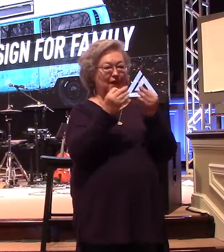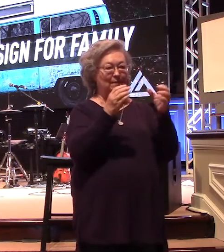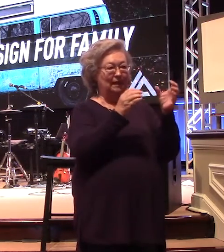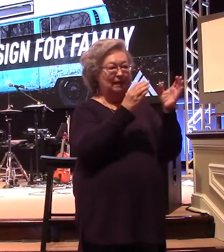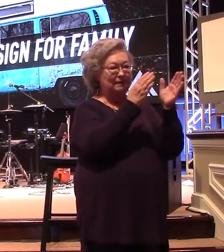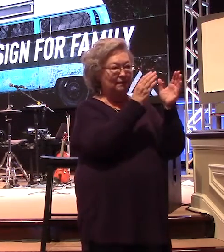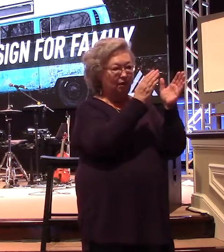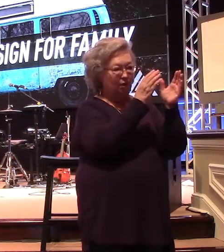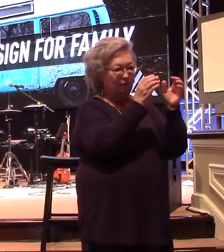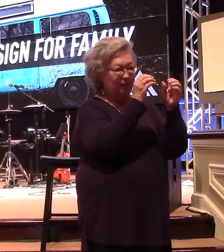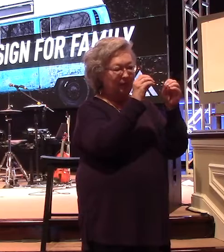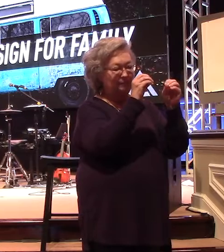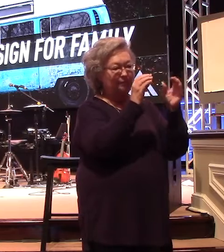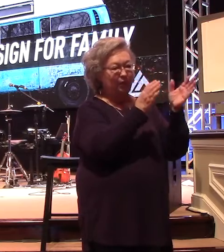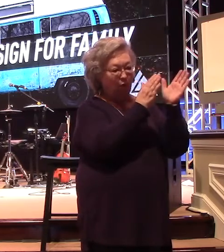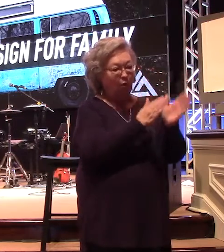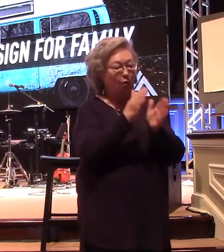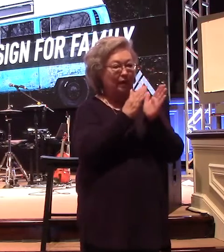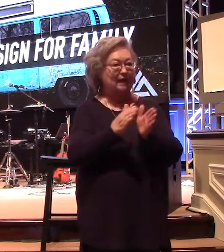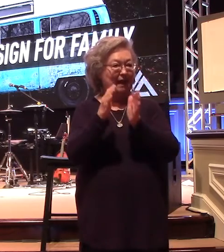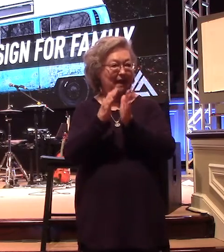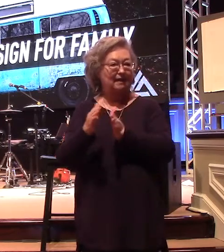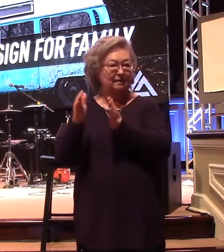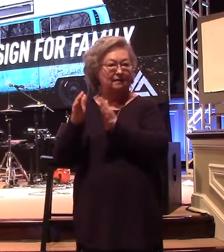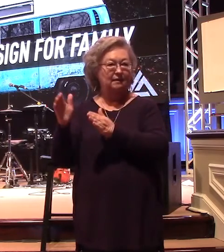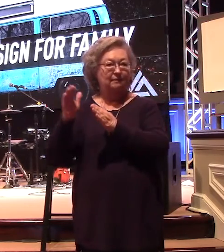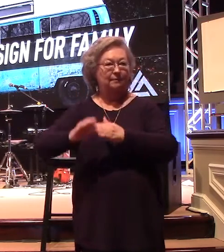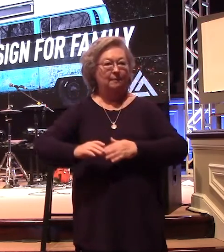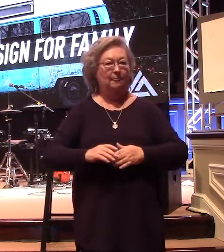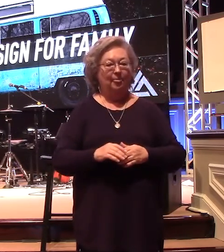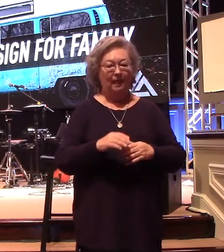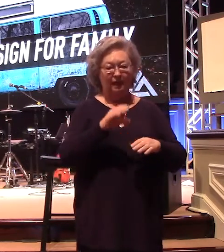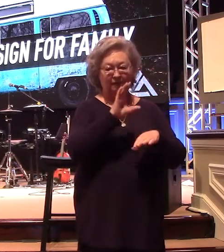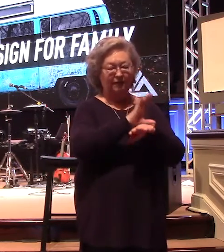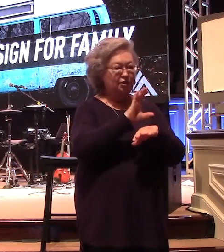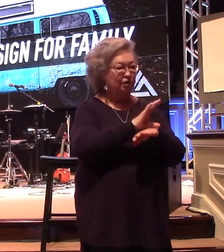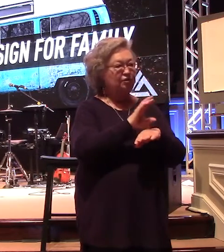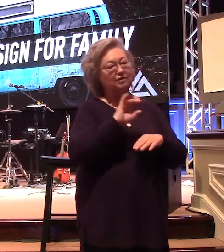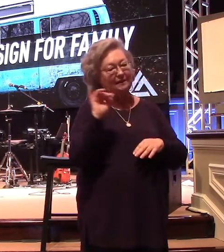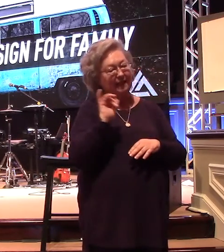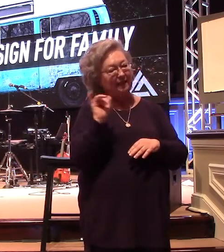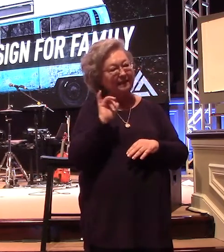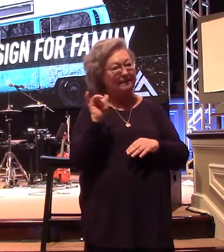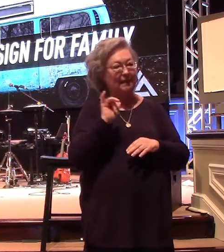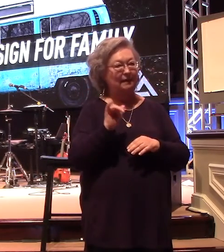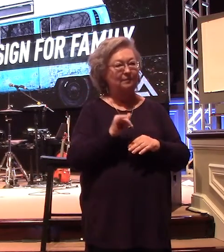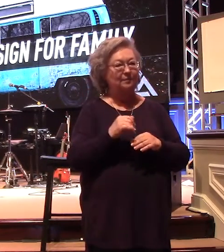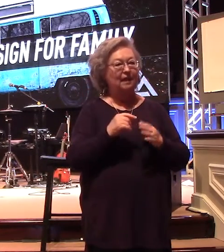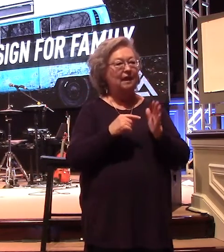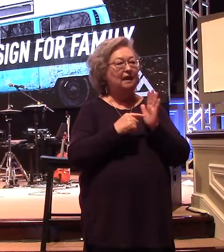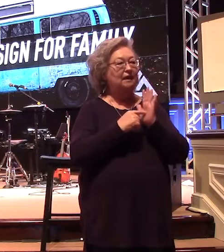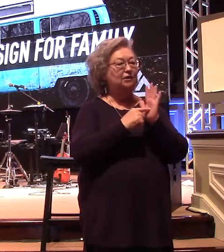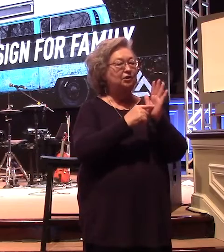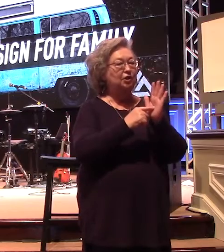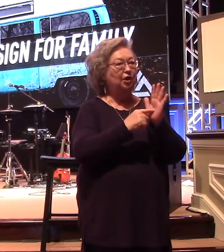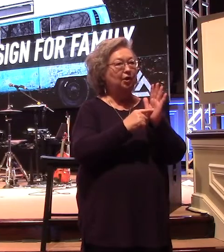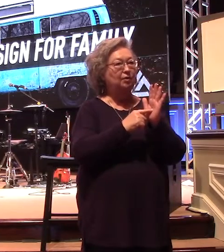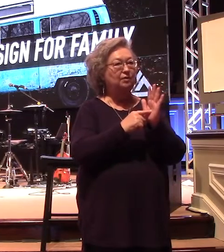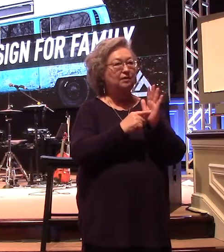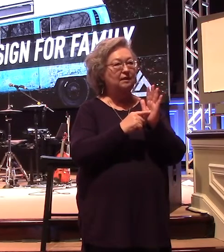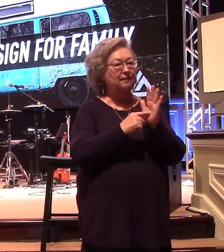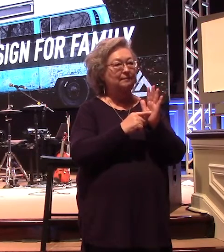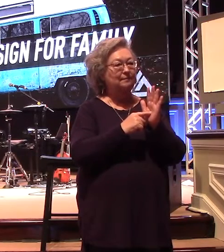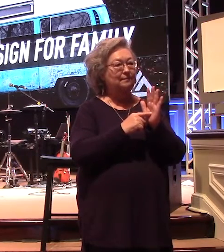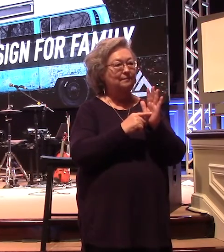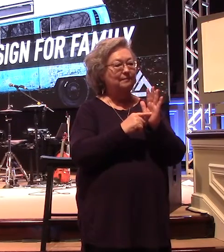kinds of, I imagine your church has something similar, where it's just a way of helping define and help things run more